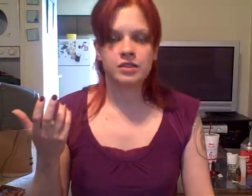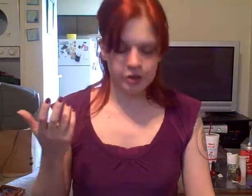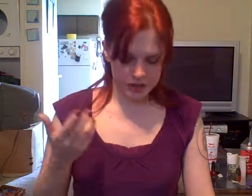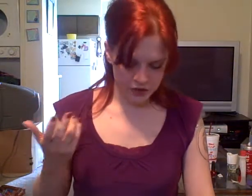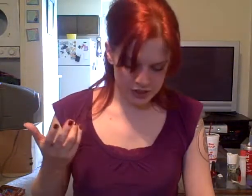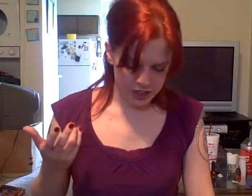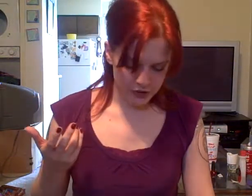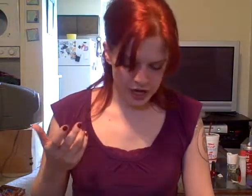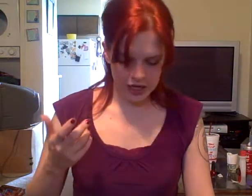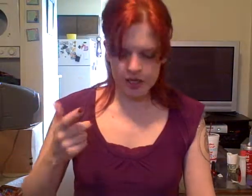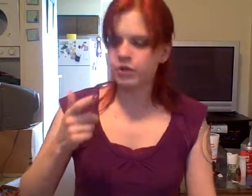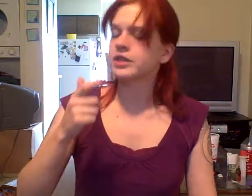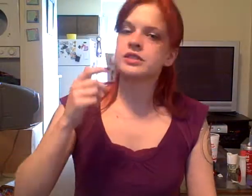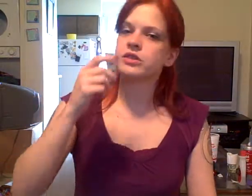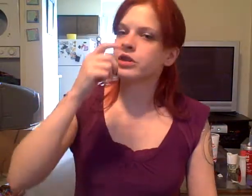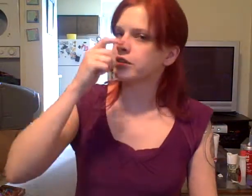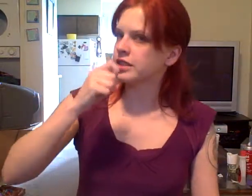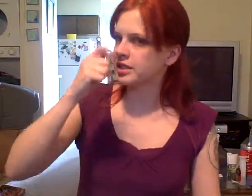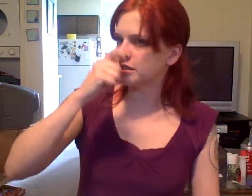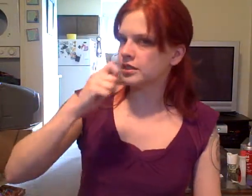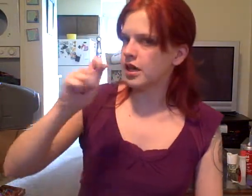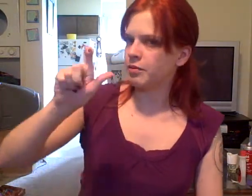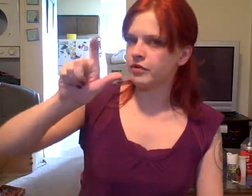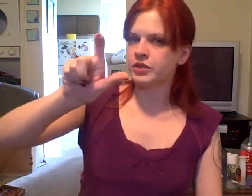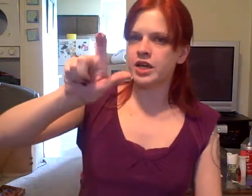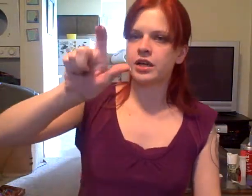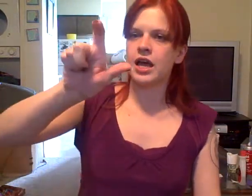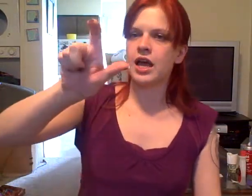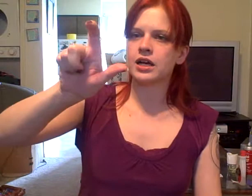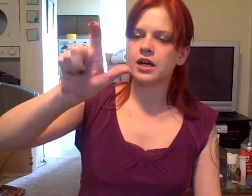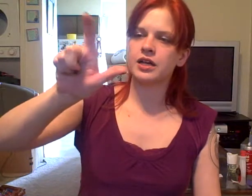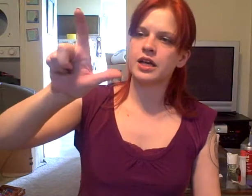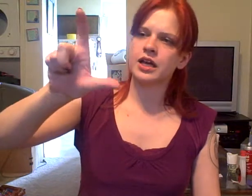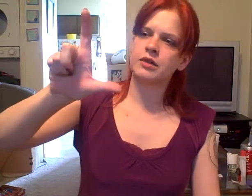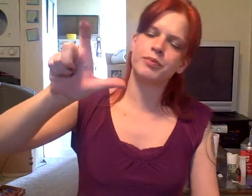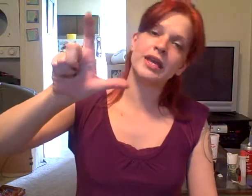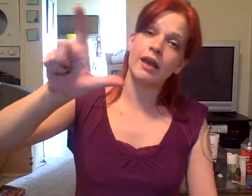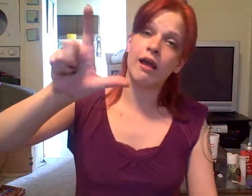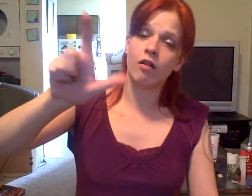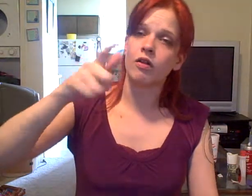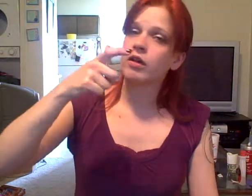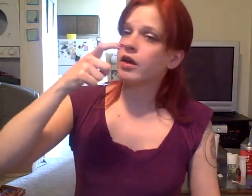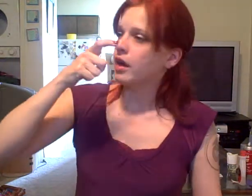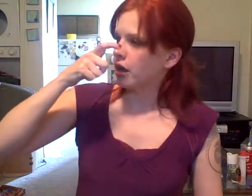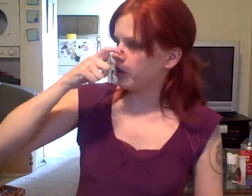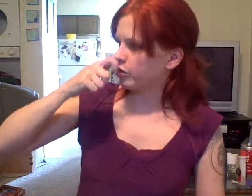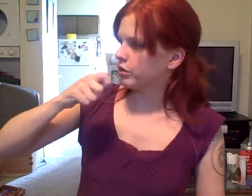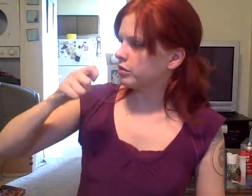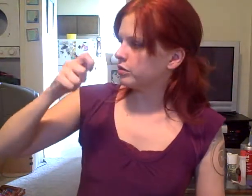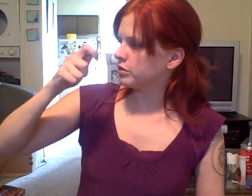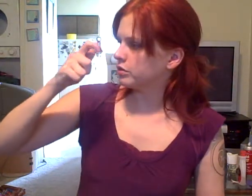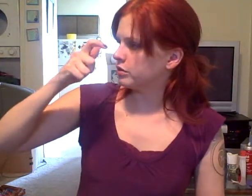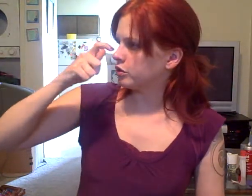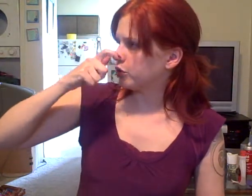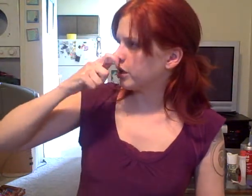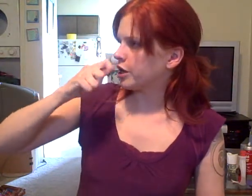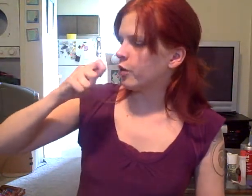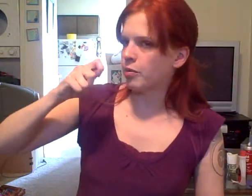There's different signs for hanky. You can. This is if you take an bent L and you do it like you're wiping your